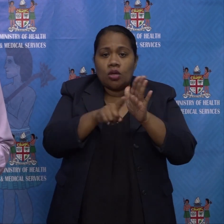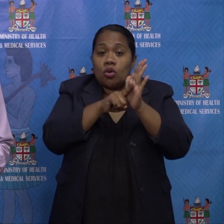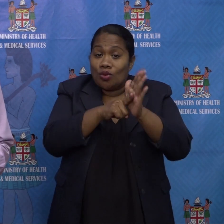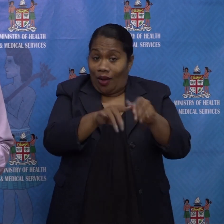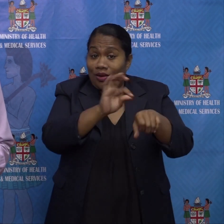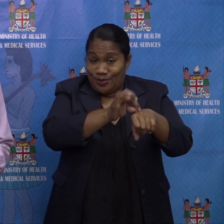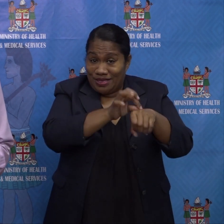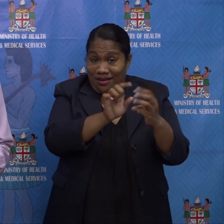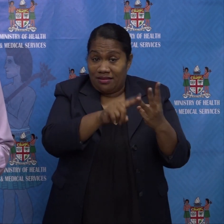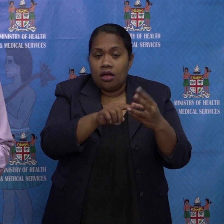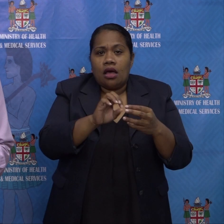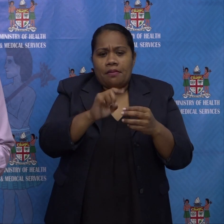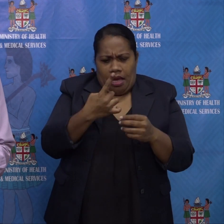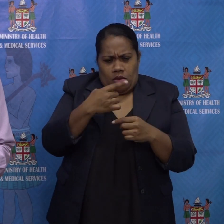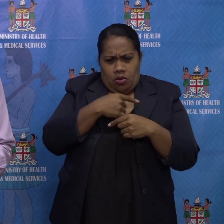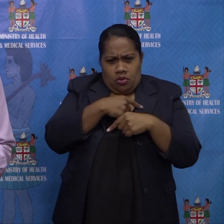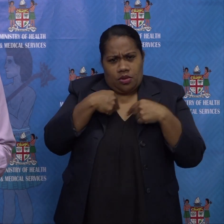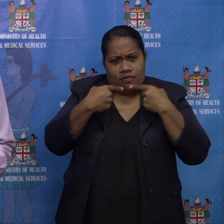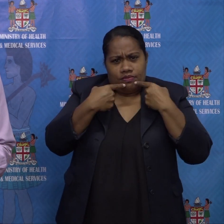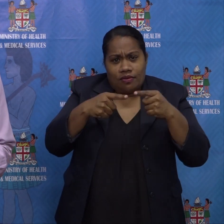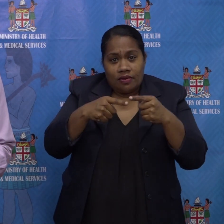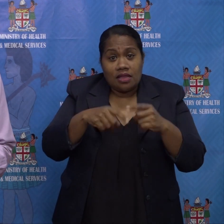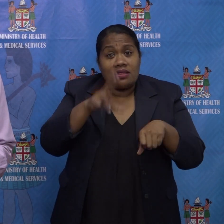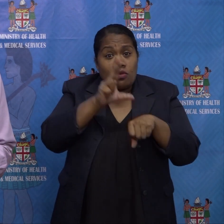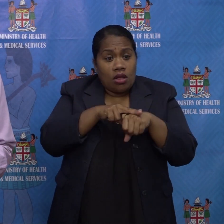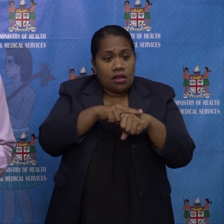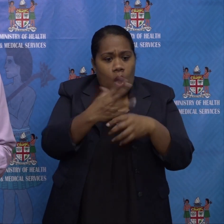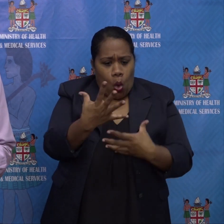Though, as I mentioned, we suspect the doctor contracted the virus from this patient.